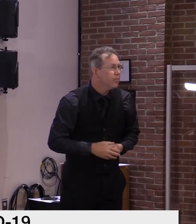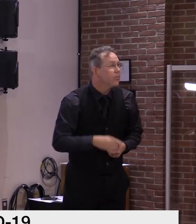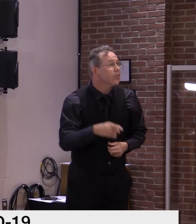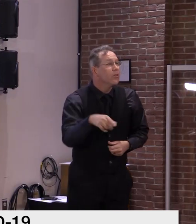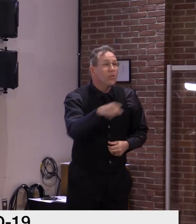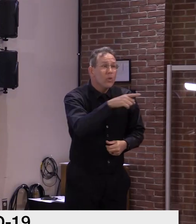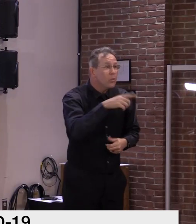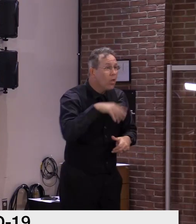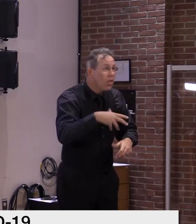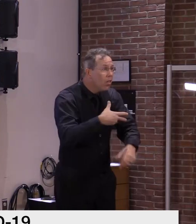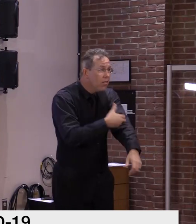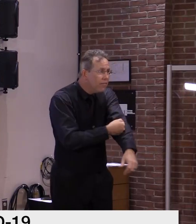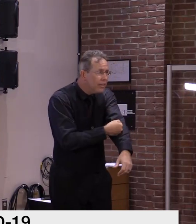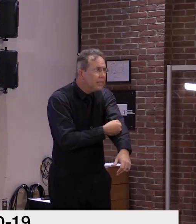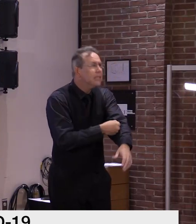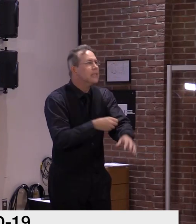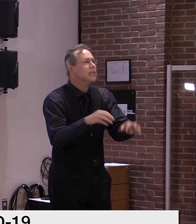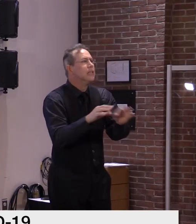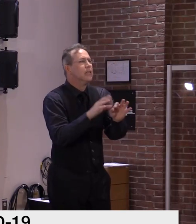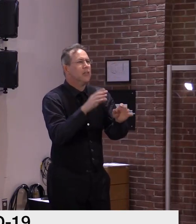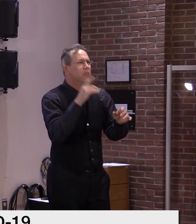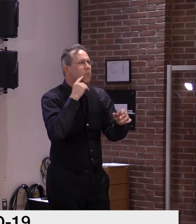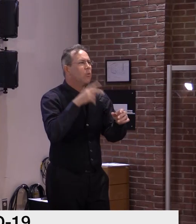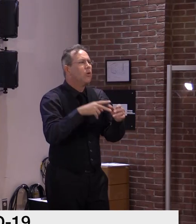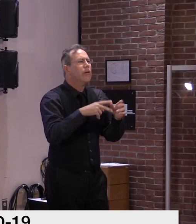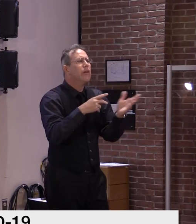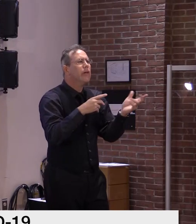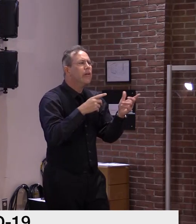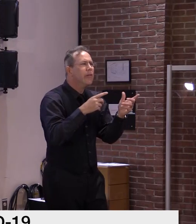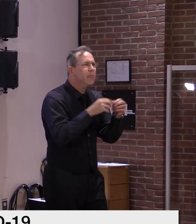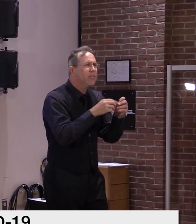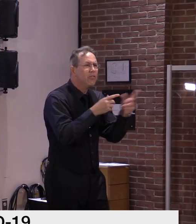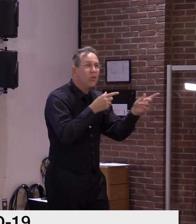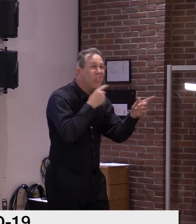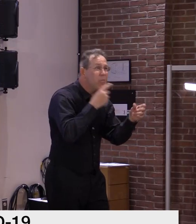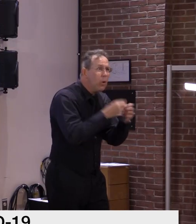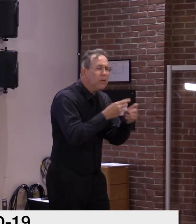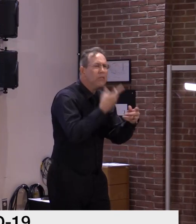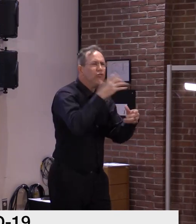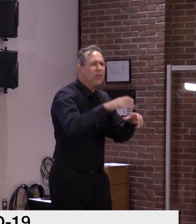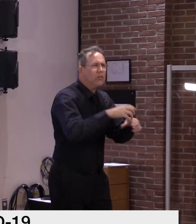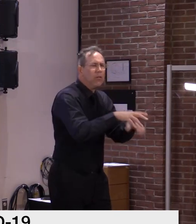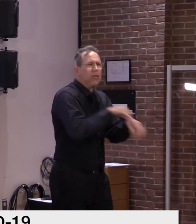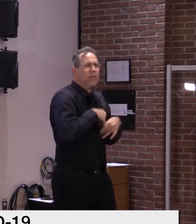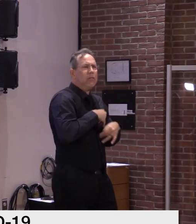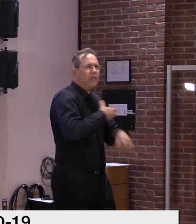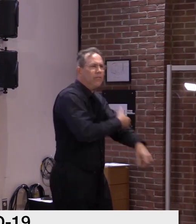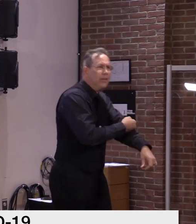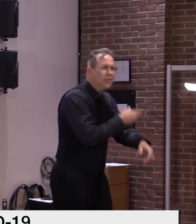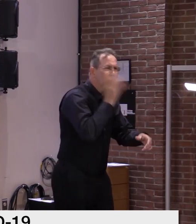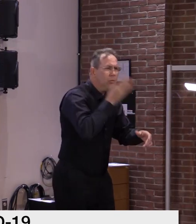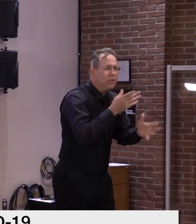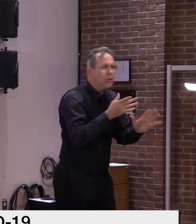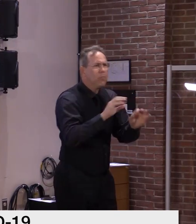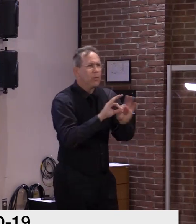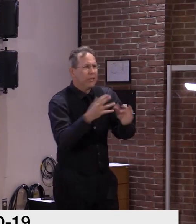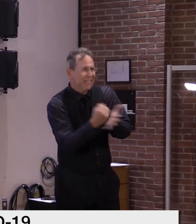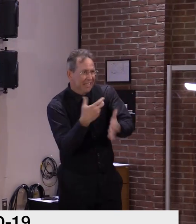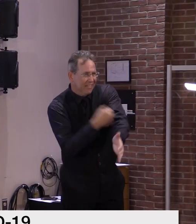our most vaccinated age band, again illustrating how critical it is for everyone to get the vaccine's